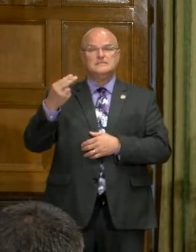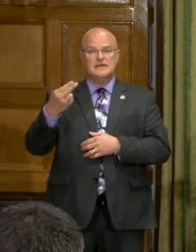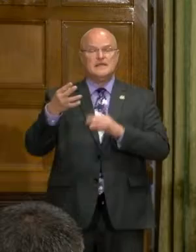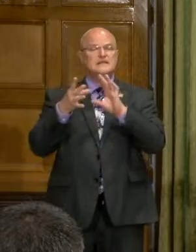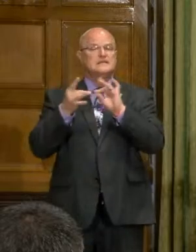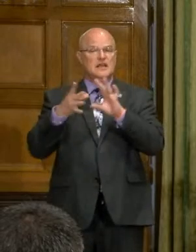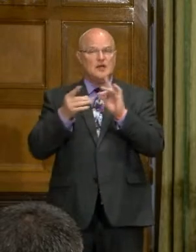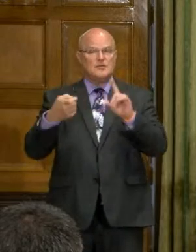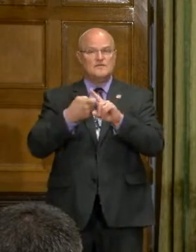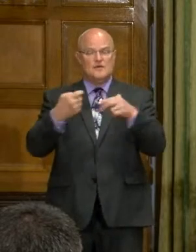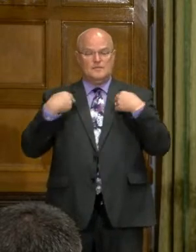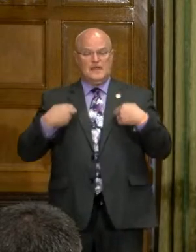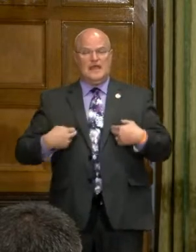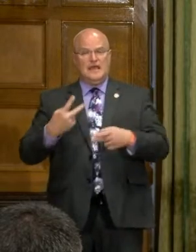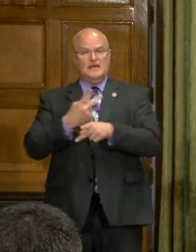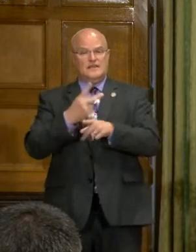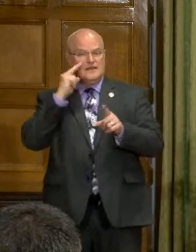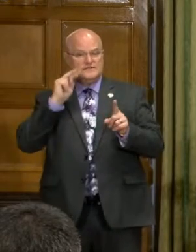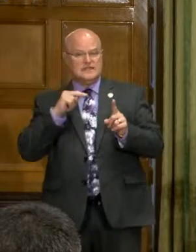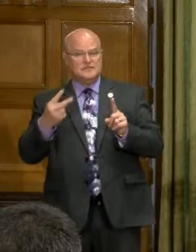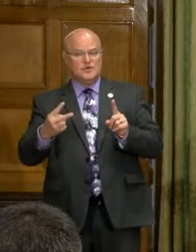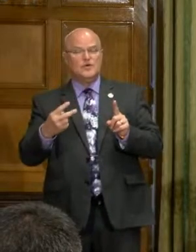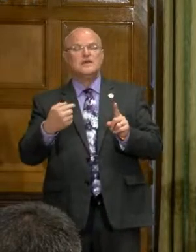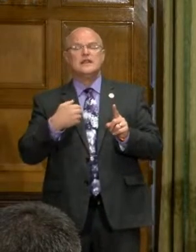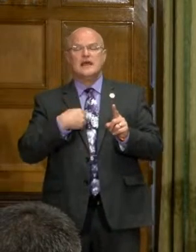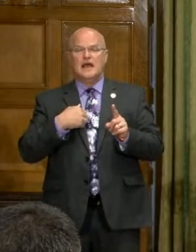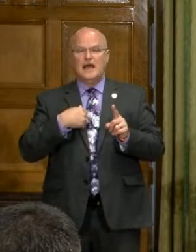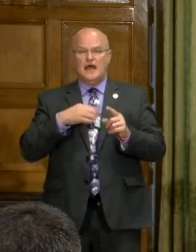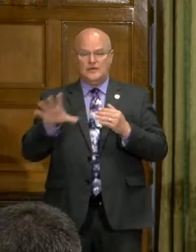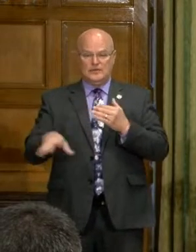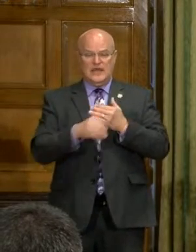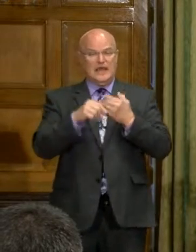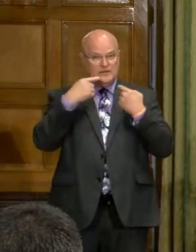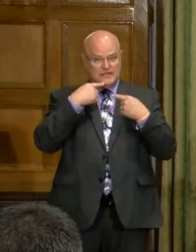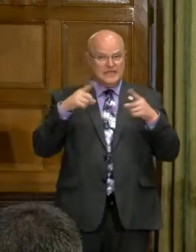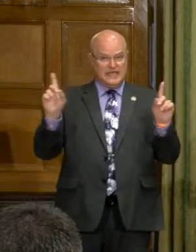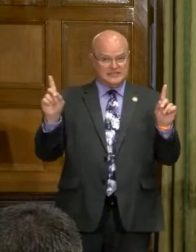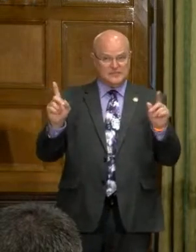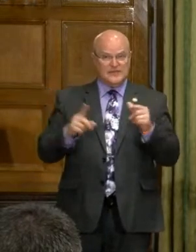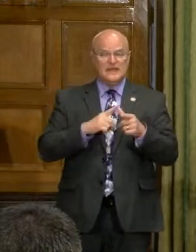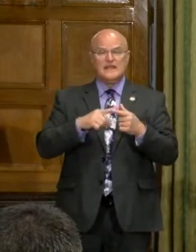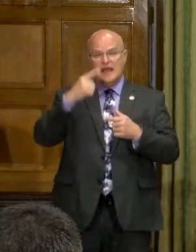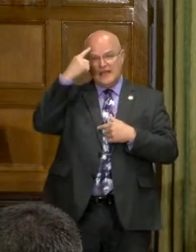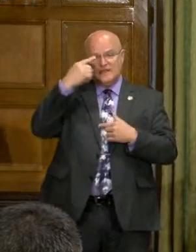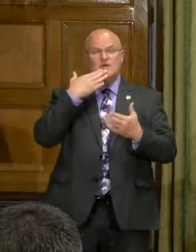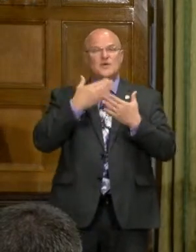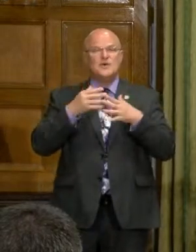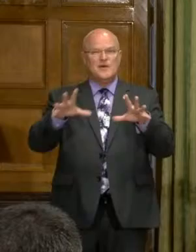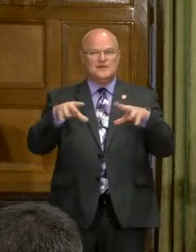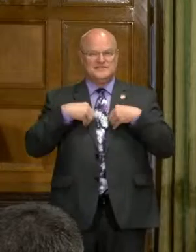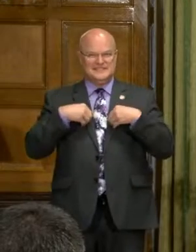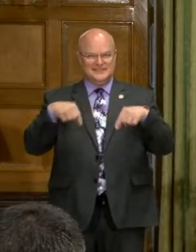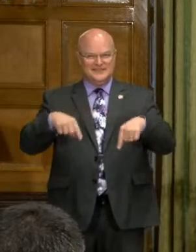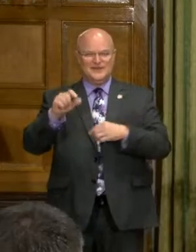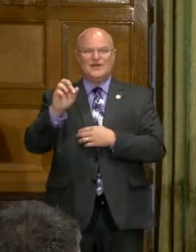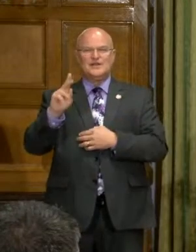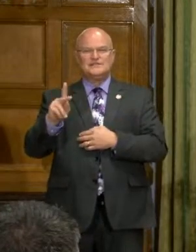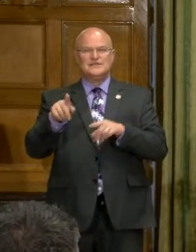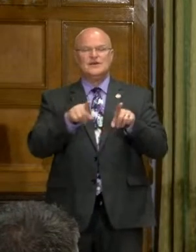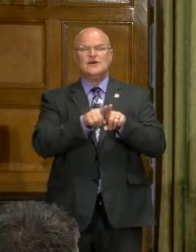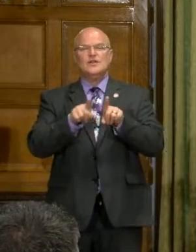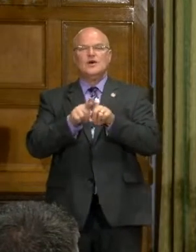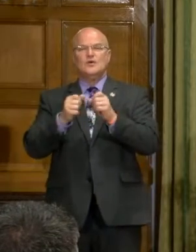on where we are from a healthcare standpoint. I'll follow with an announcement that I think will be well received in Arkansas,